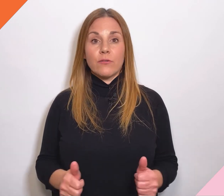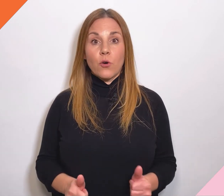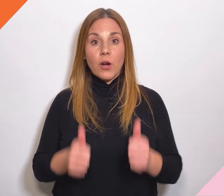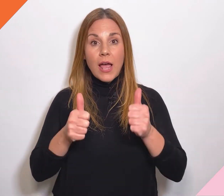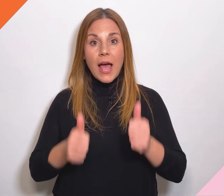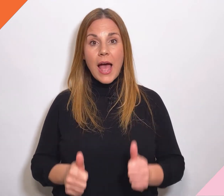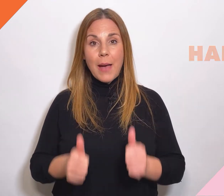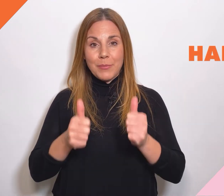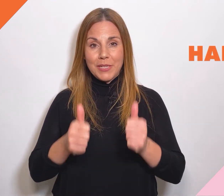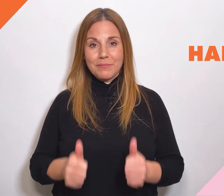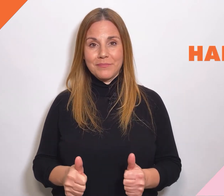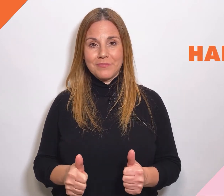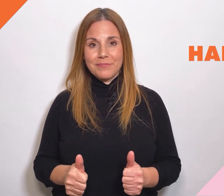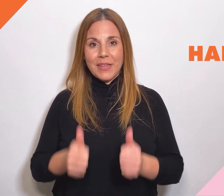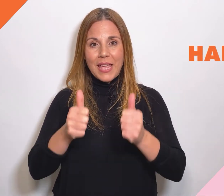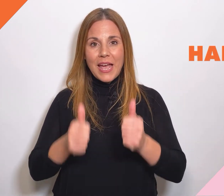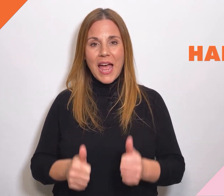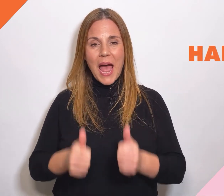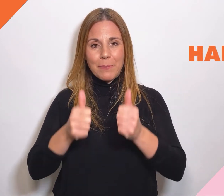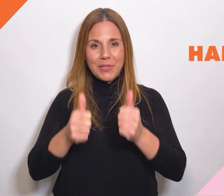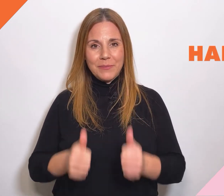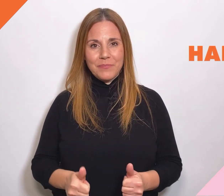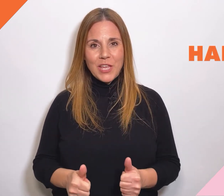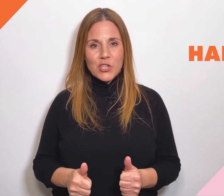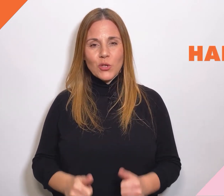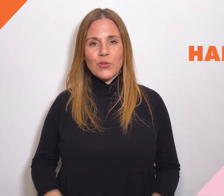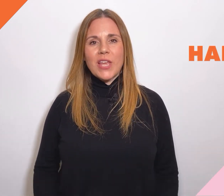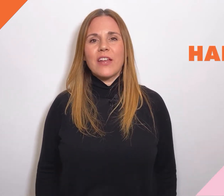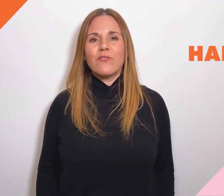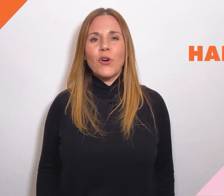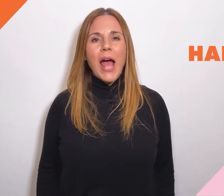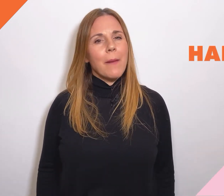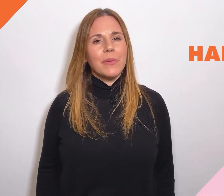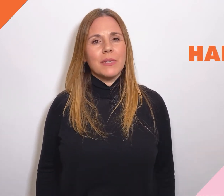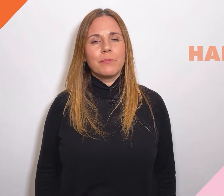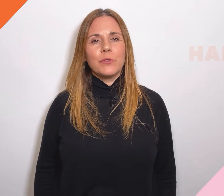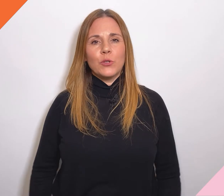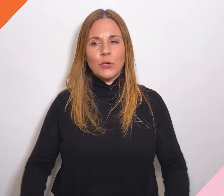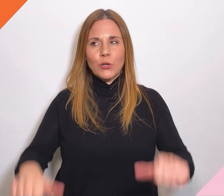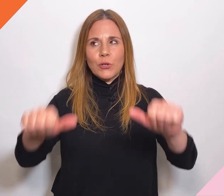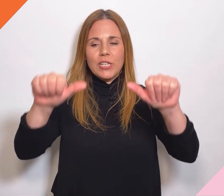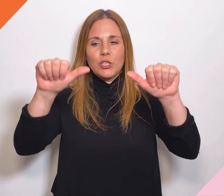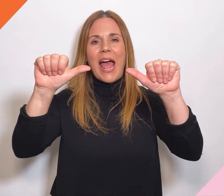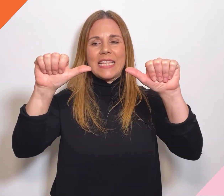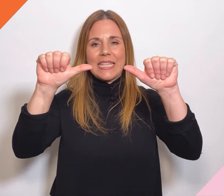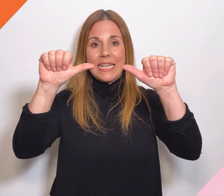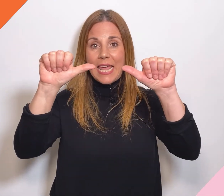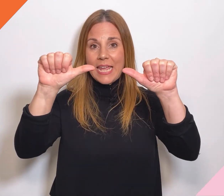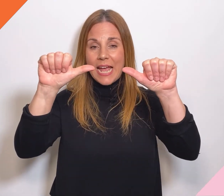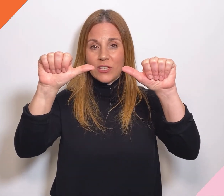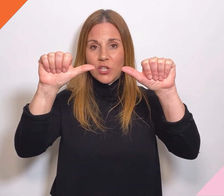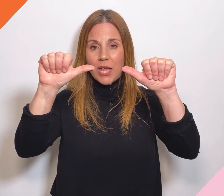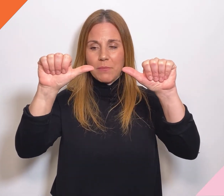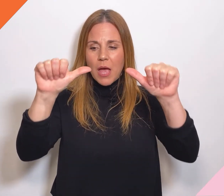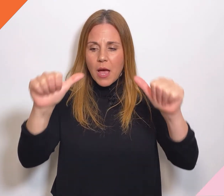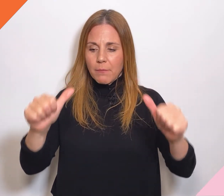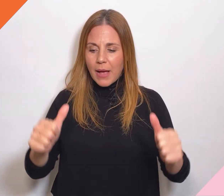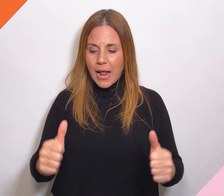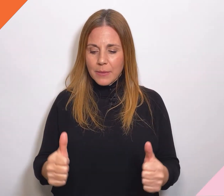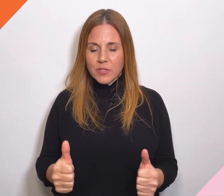for happy. Happy. So to sign for happy, you need to place your hands in a hand shape, palms